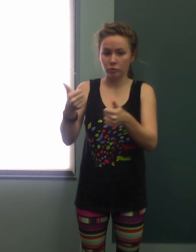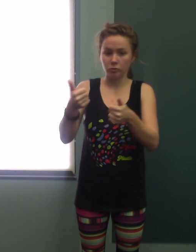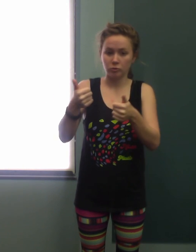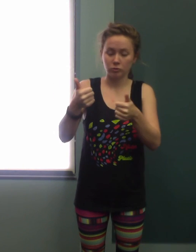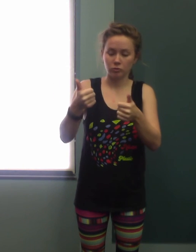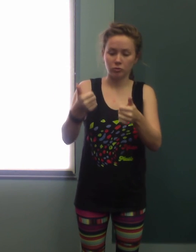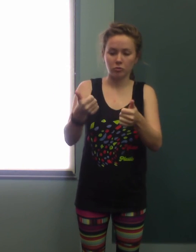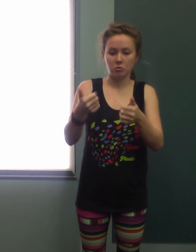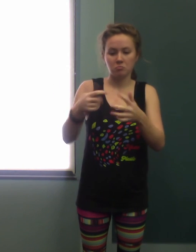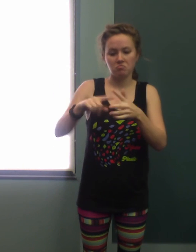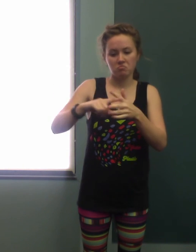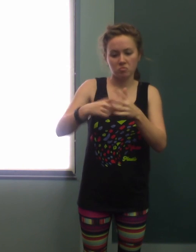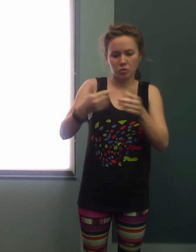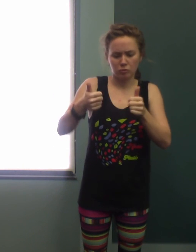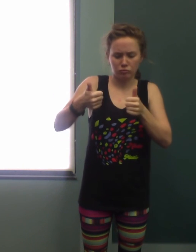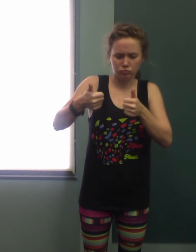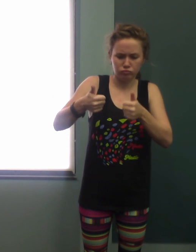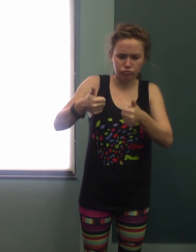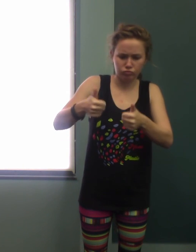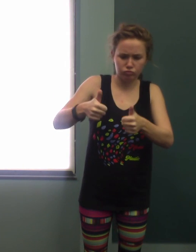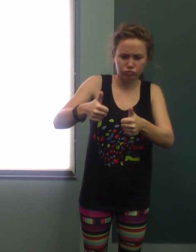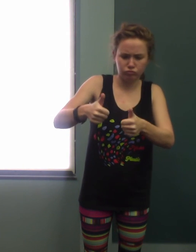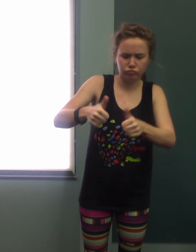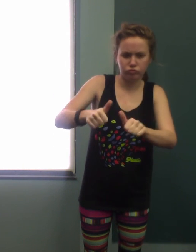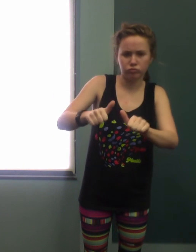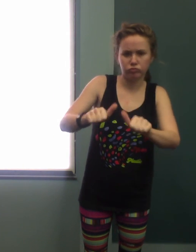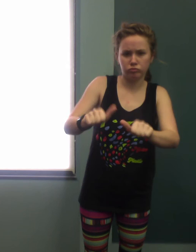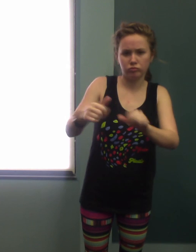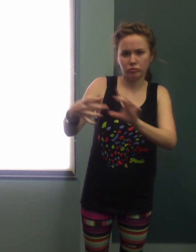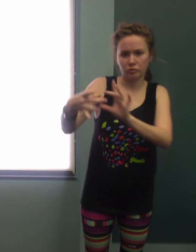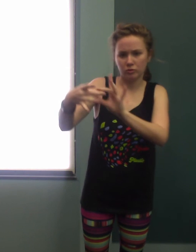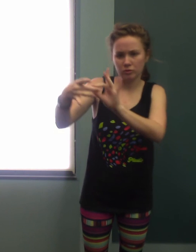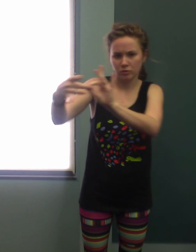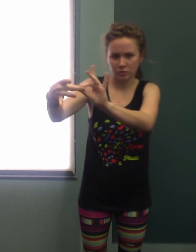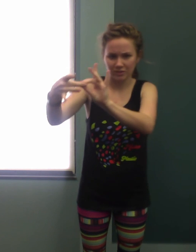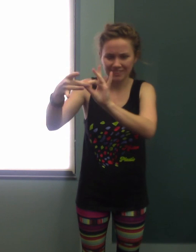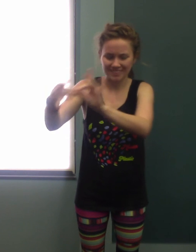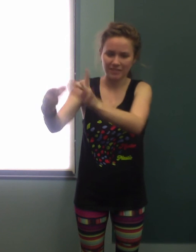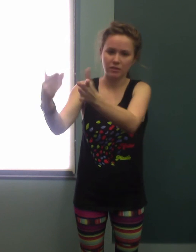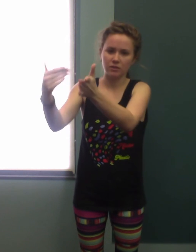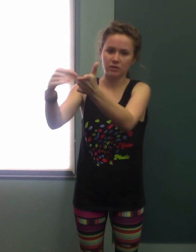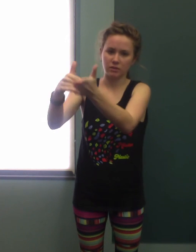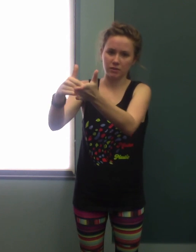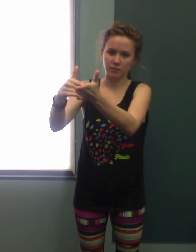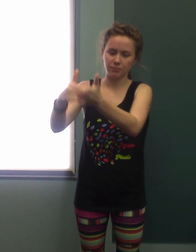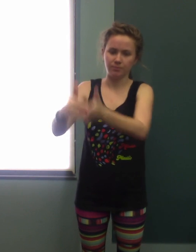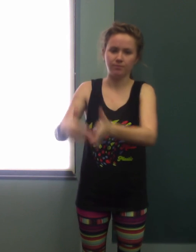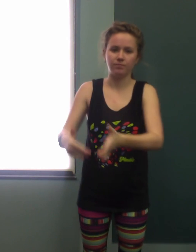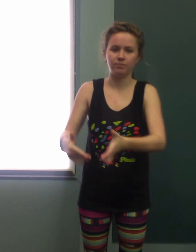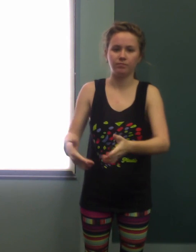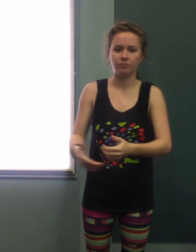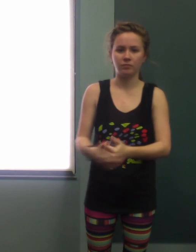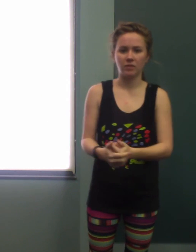black and white.